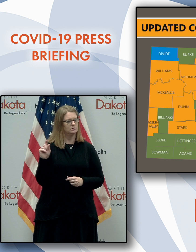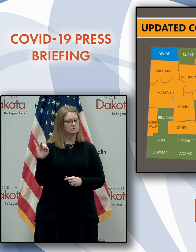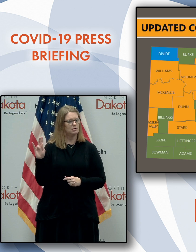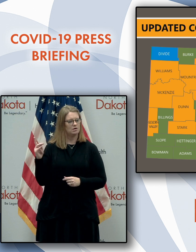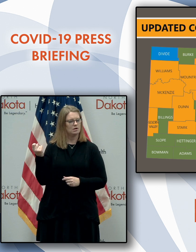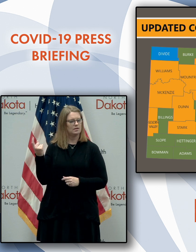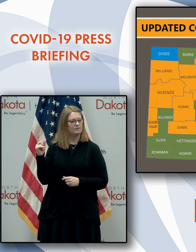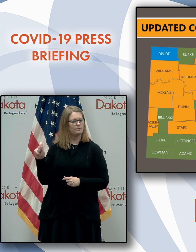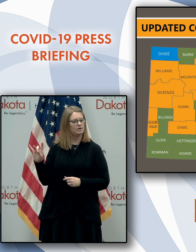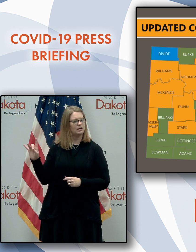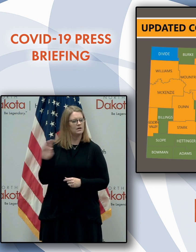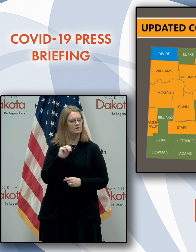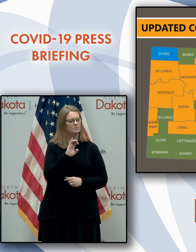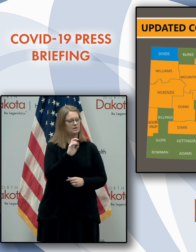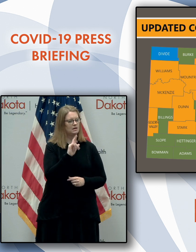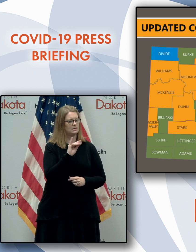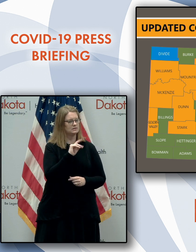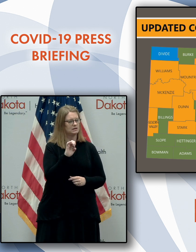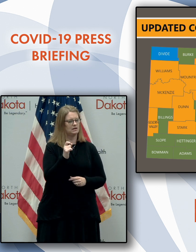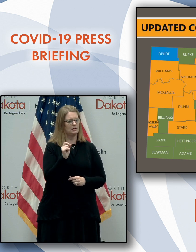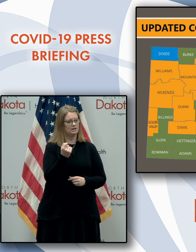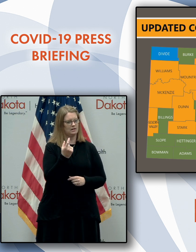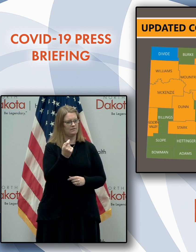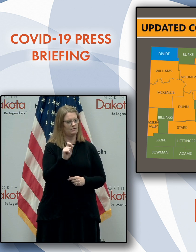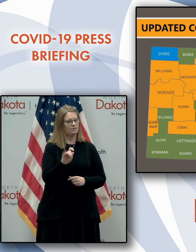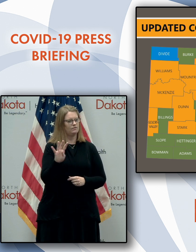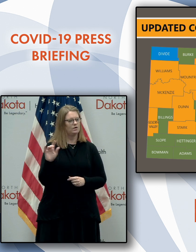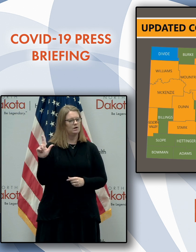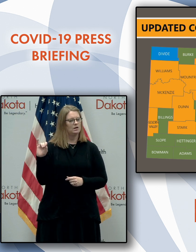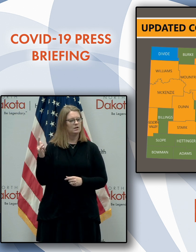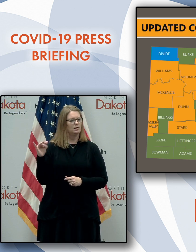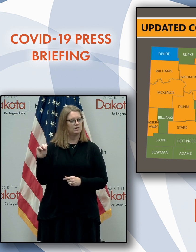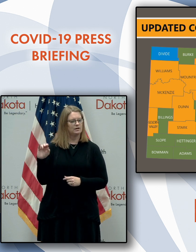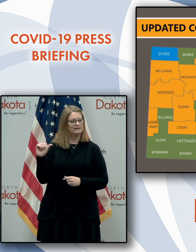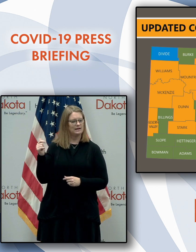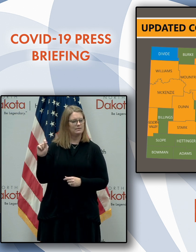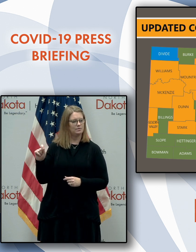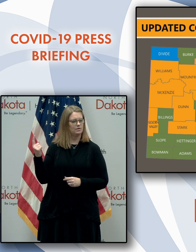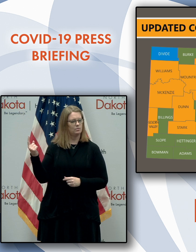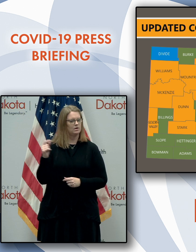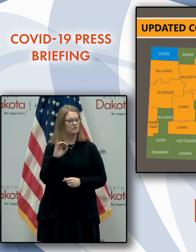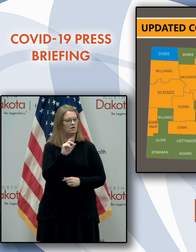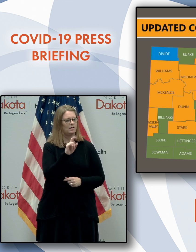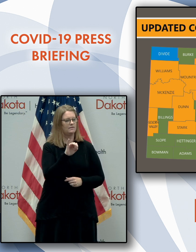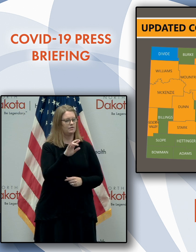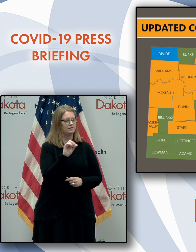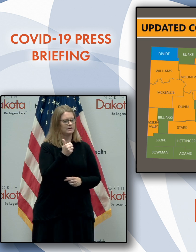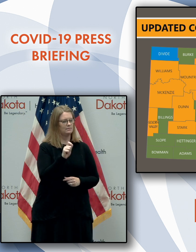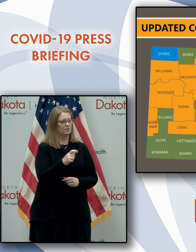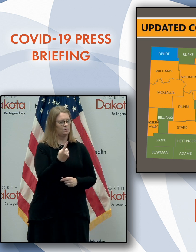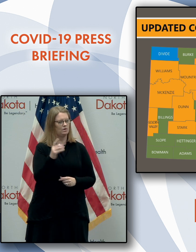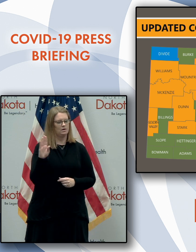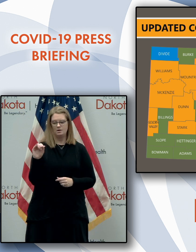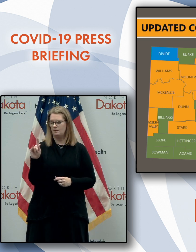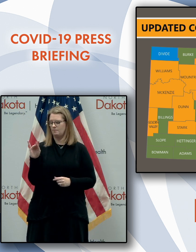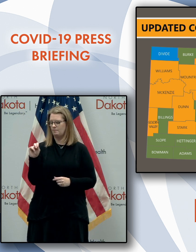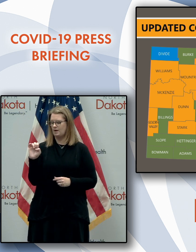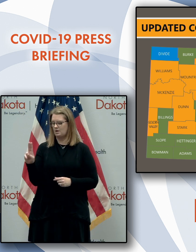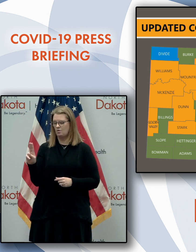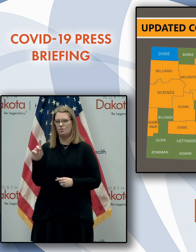Stark, 11.8, McKenzie, 11.4, Logan, 10.1, Oliver, 10.1, and